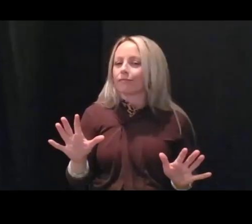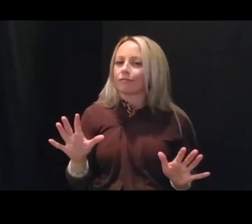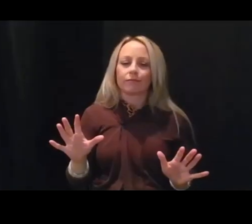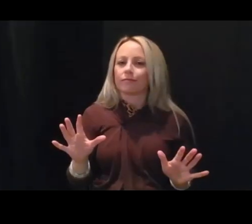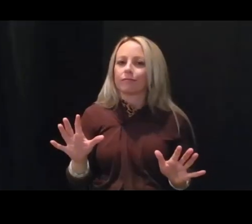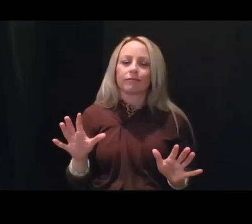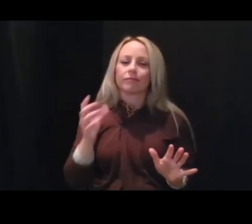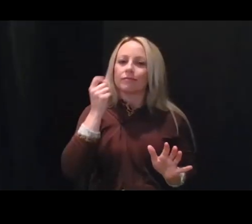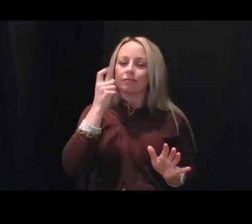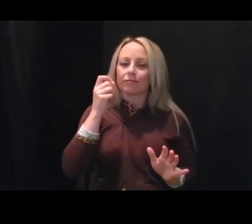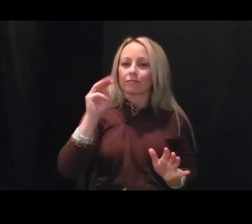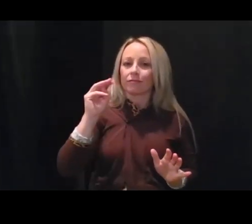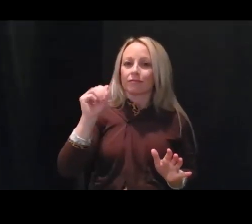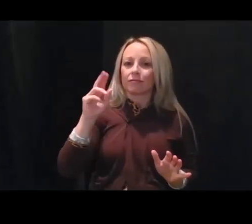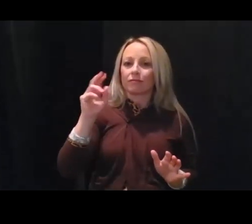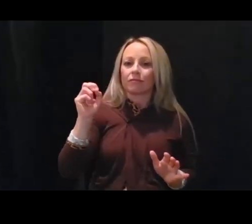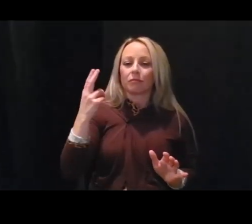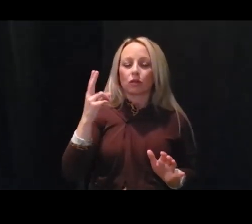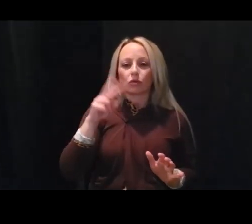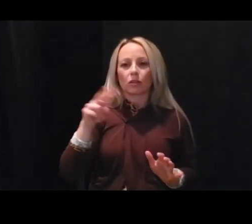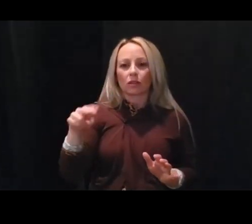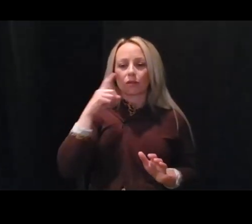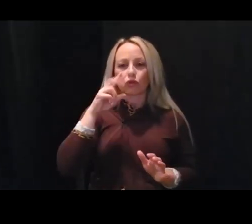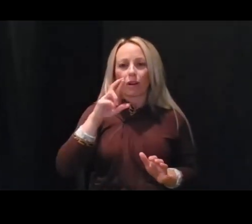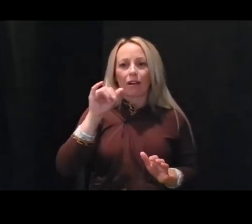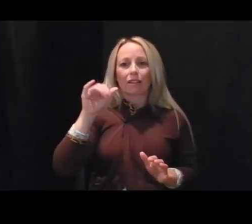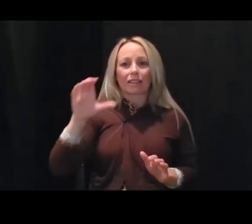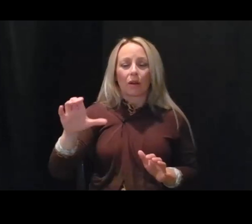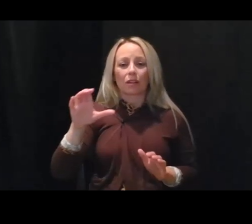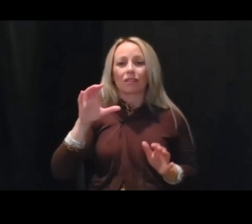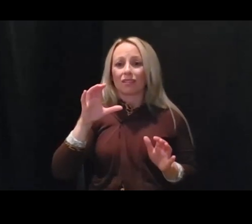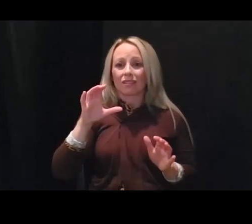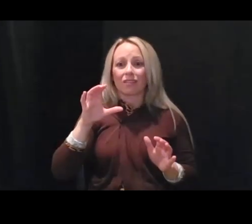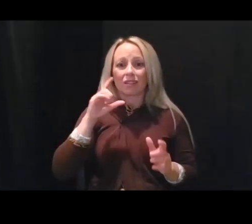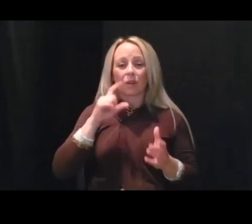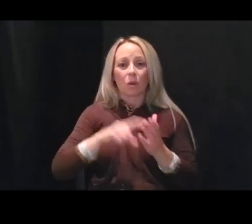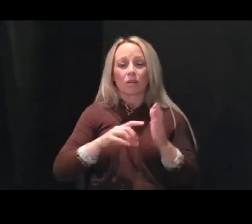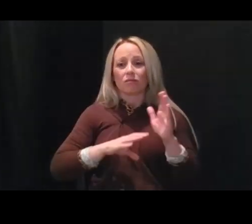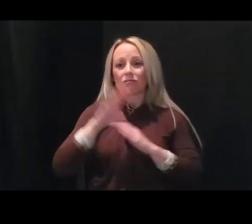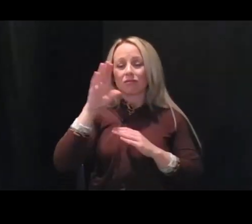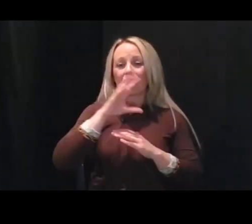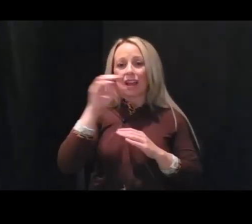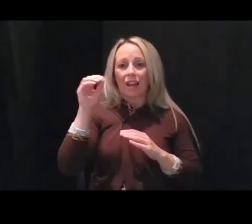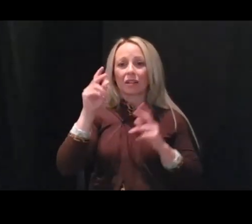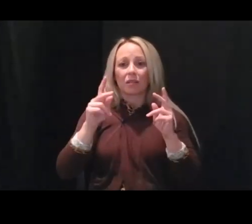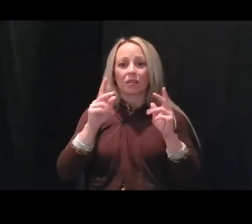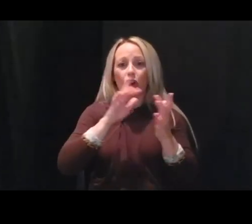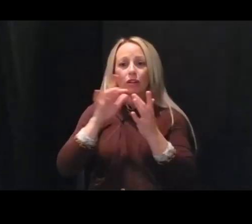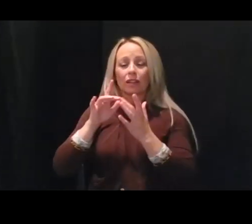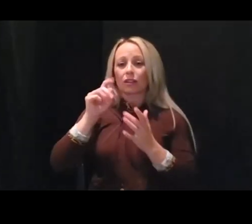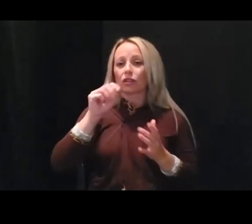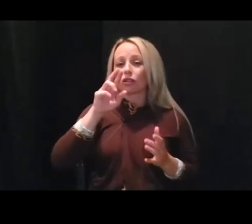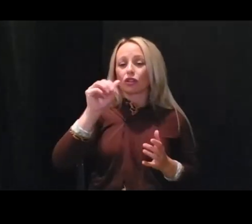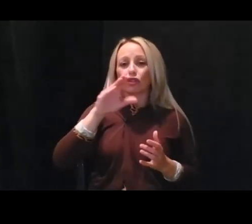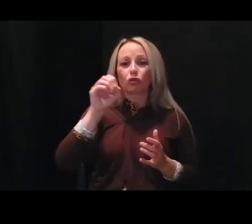March 22nd for a Rock Island County resident, contact tracers from both health departments have conducted in-depth interviews with